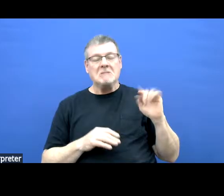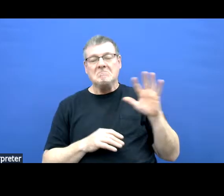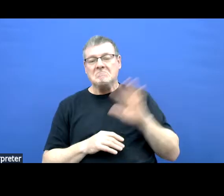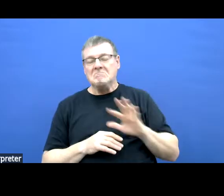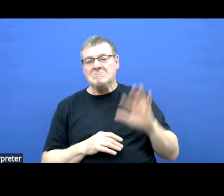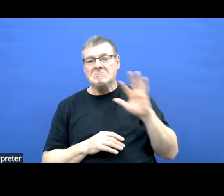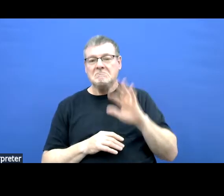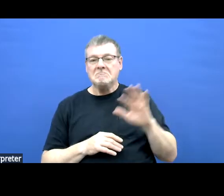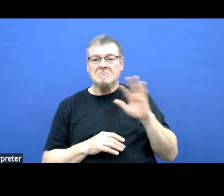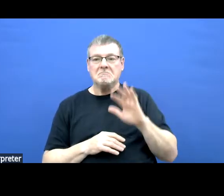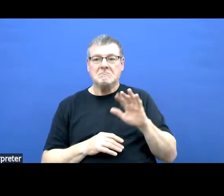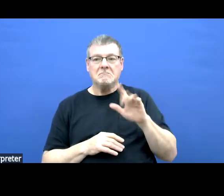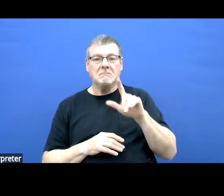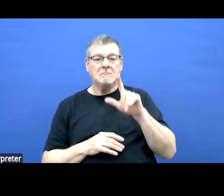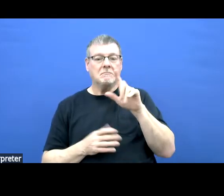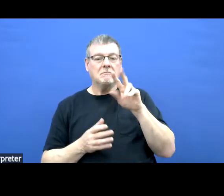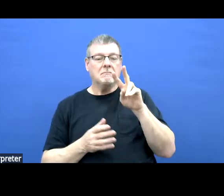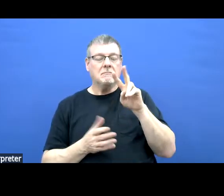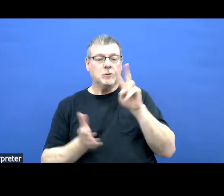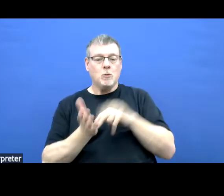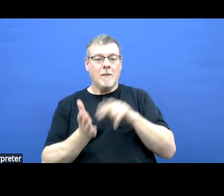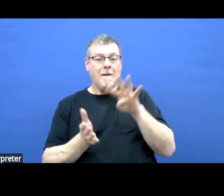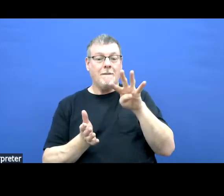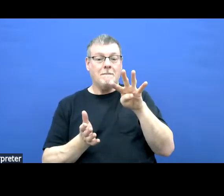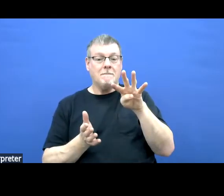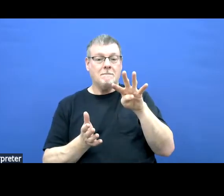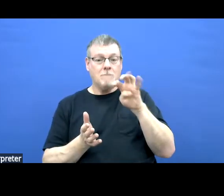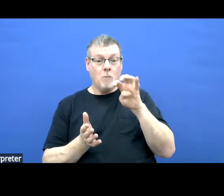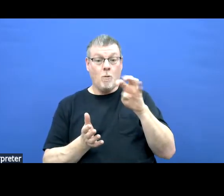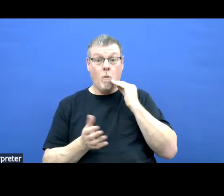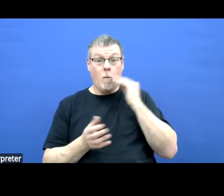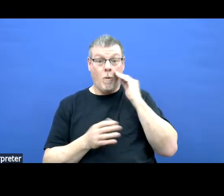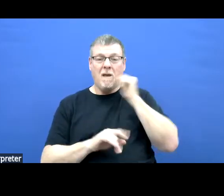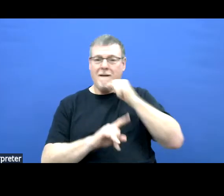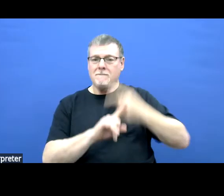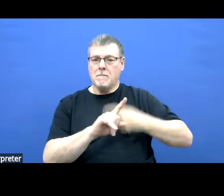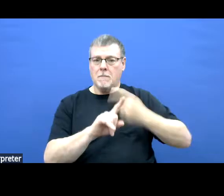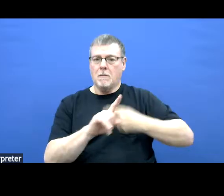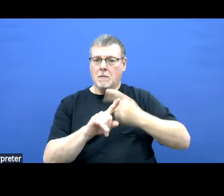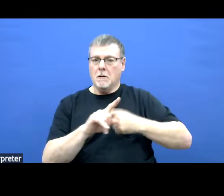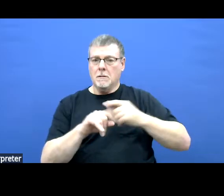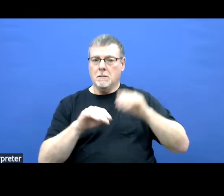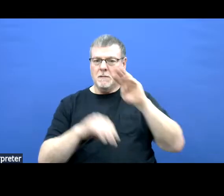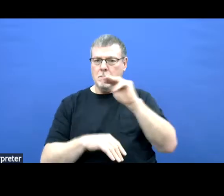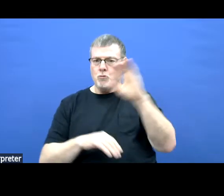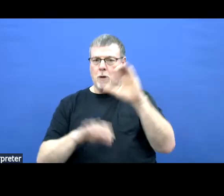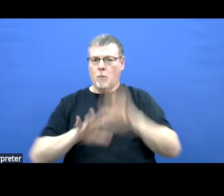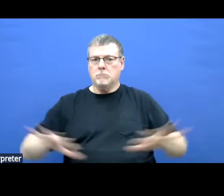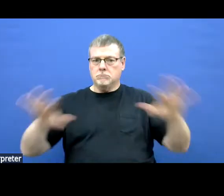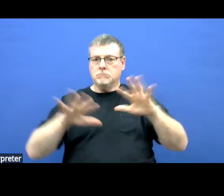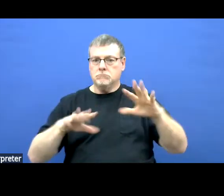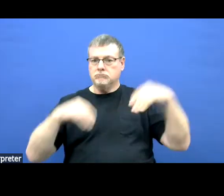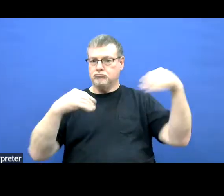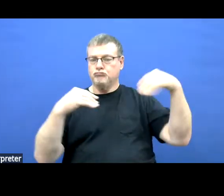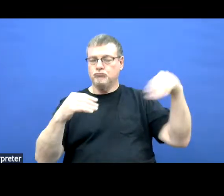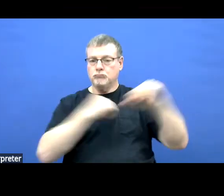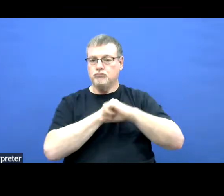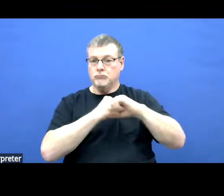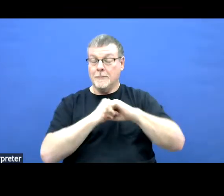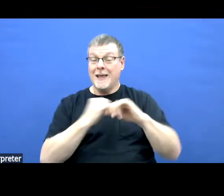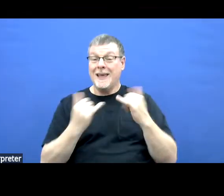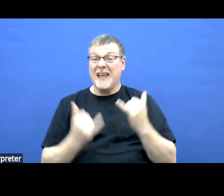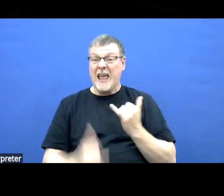roughly 2,400 homes for sale each month in the Monroe County. Now